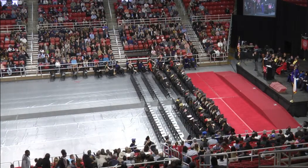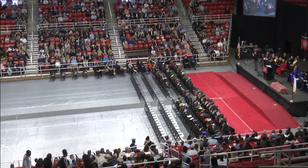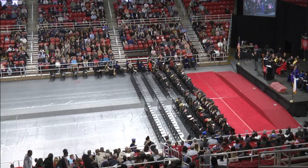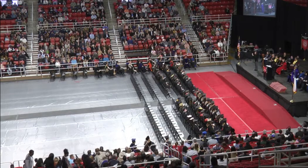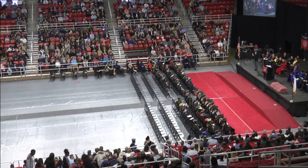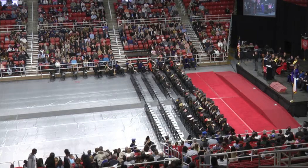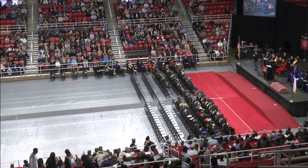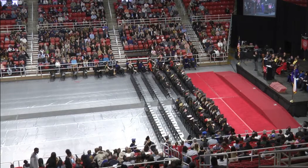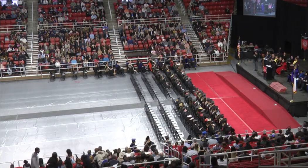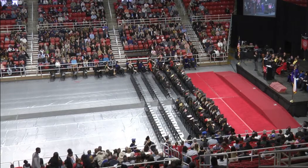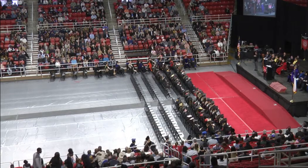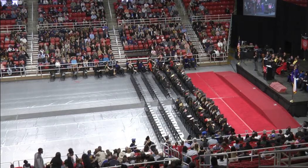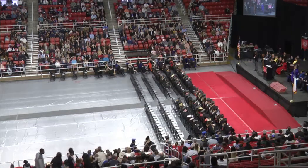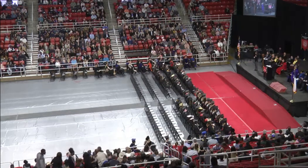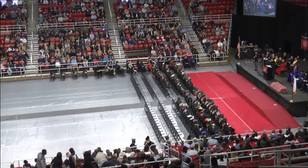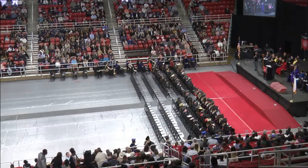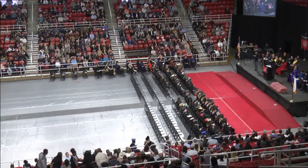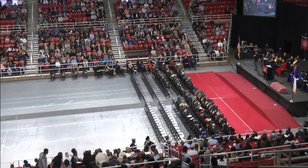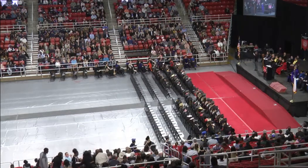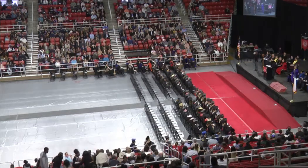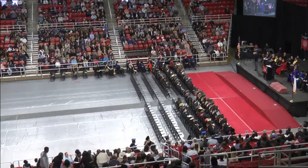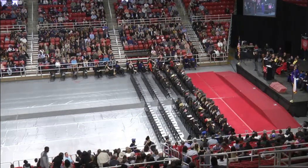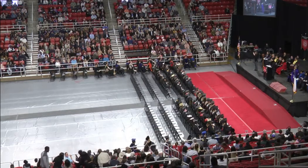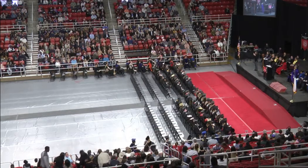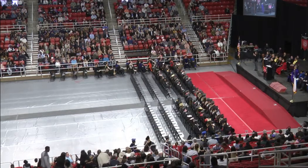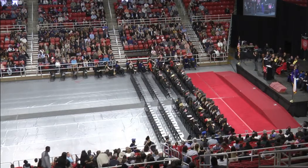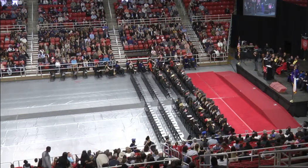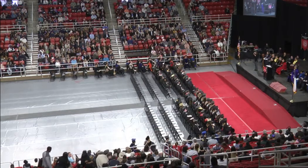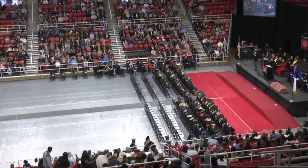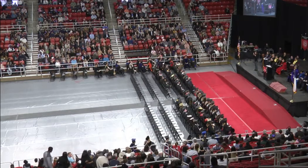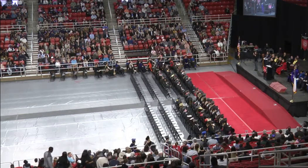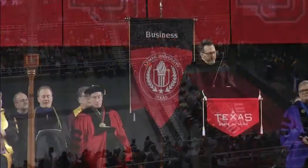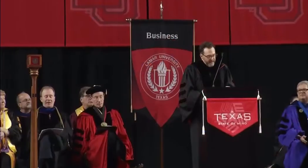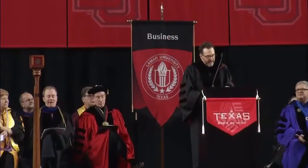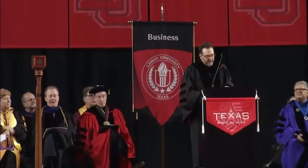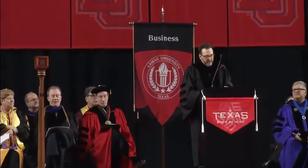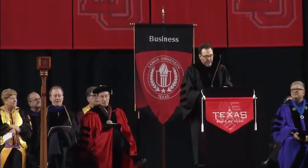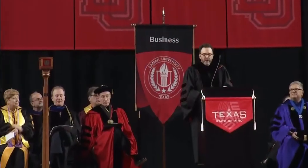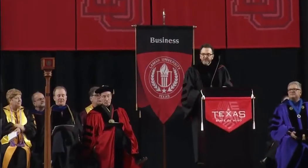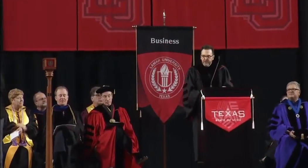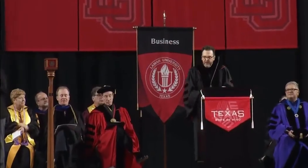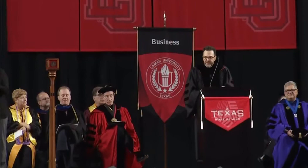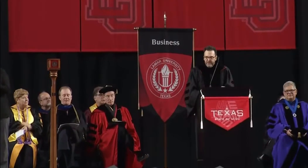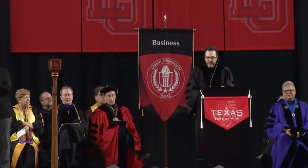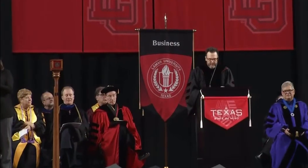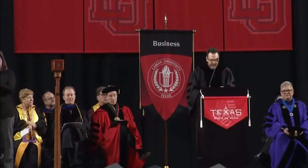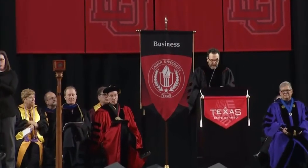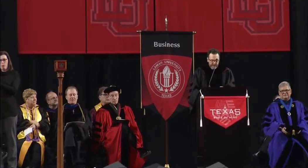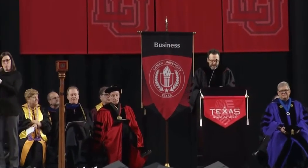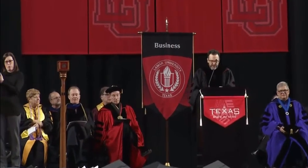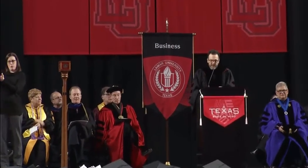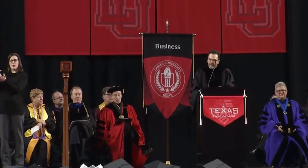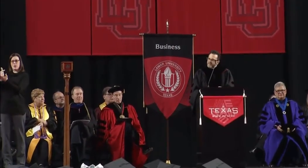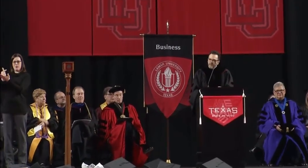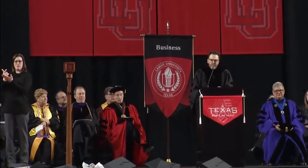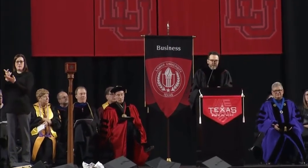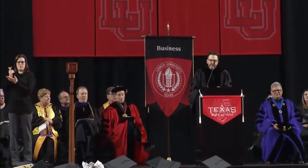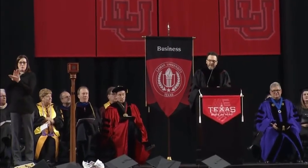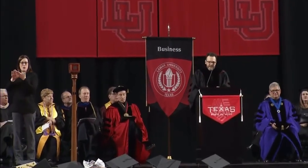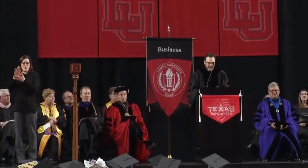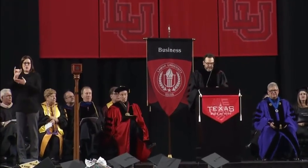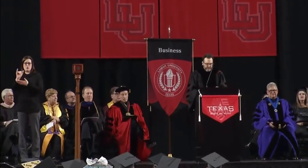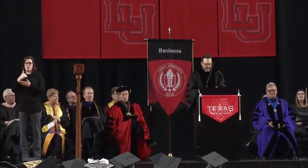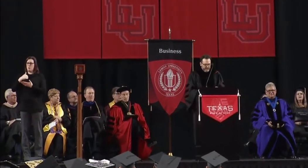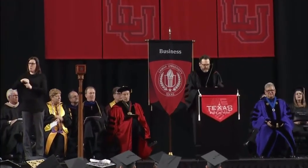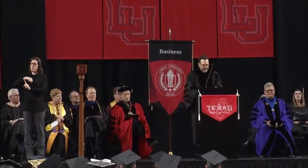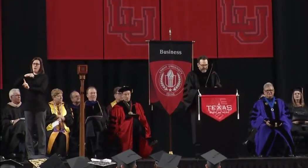different from Beaumont, Texas. I never imagined that I would have a son who in May will also graduate from college. I'm so proud of my